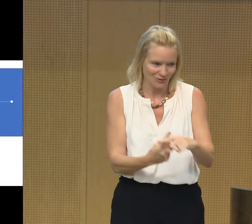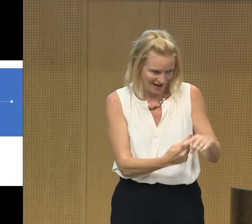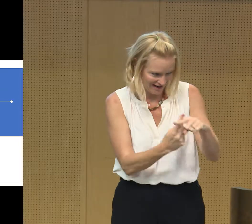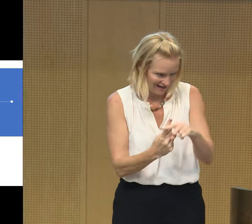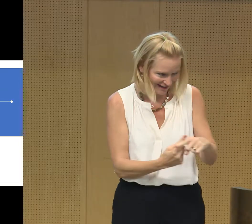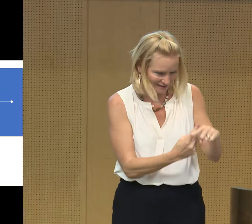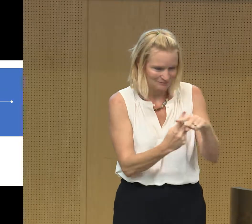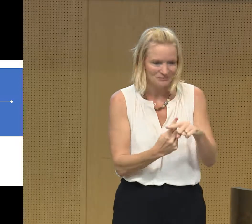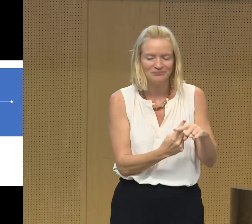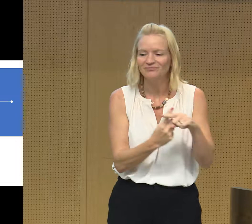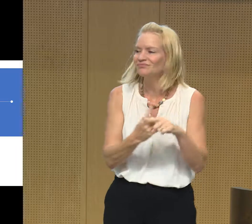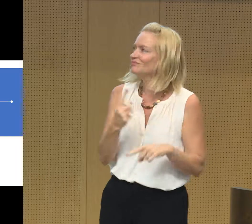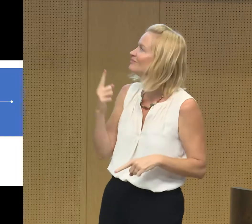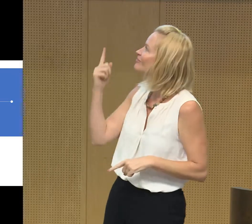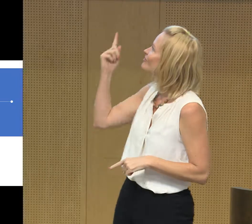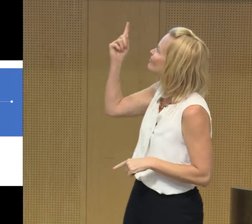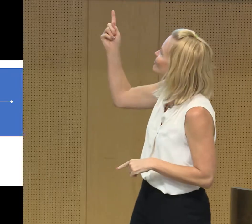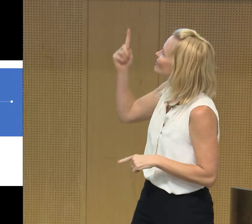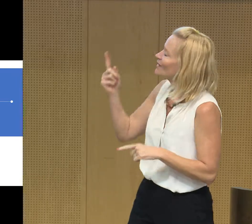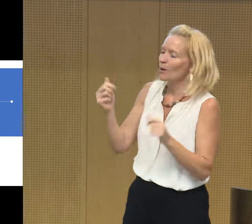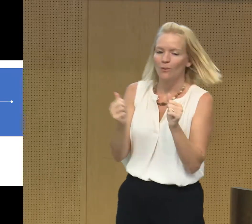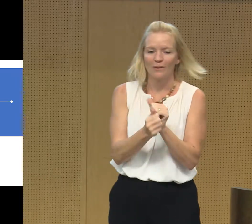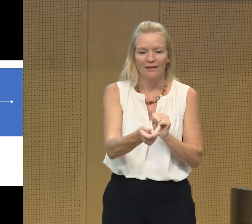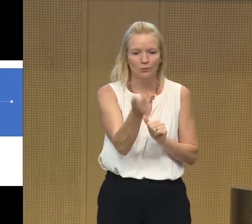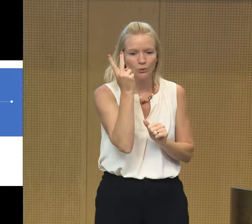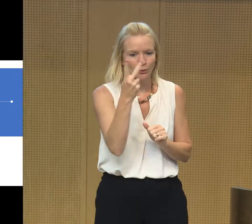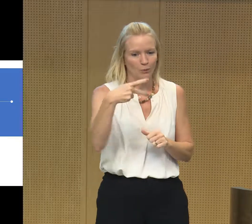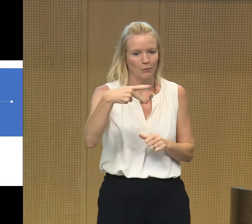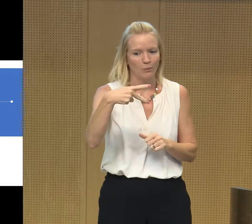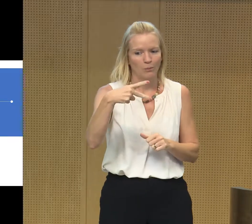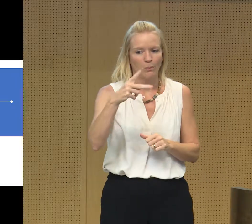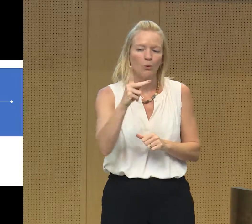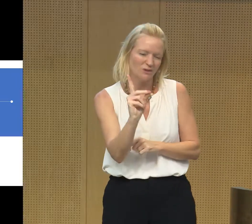to poke myself in the eye, so I'm going to sign one sign for eye tracking.